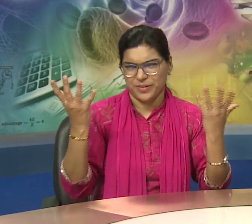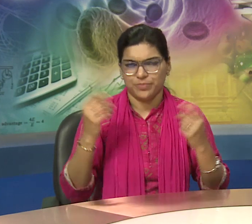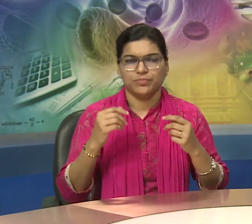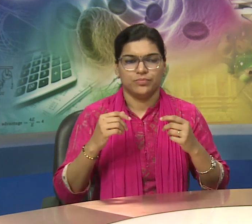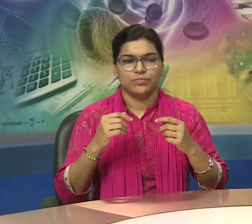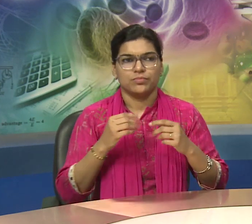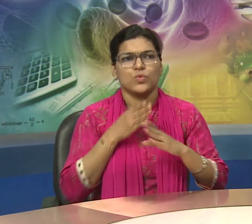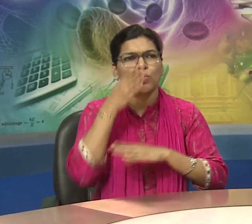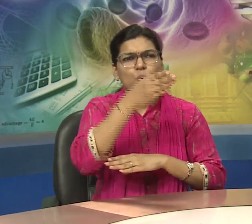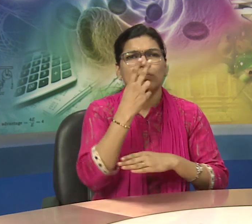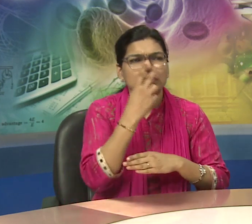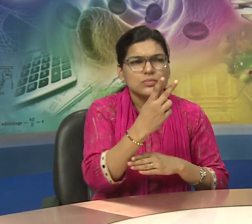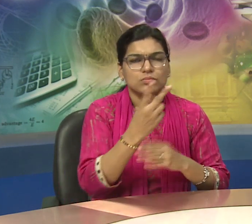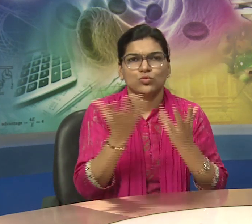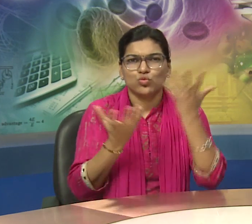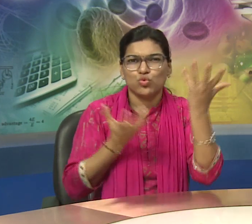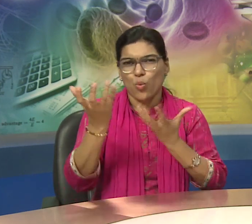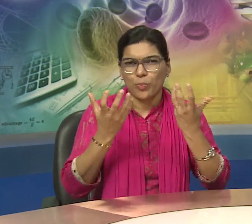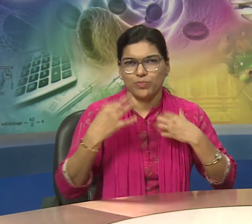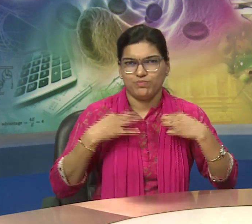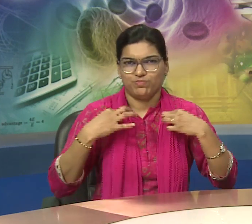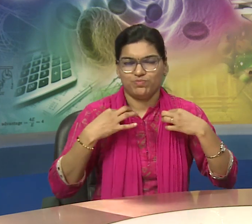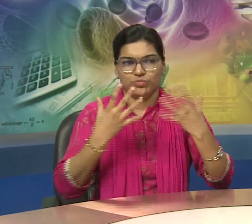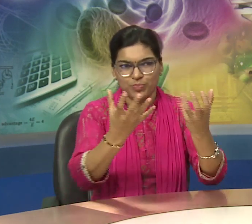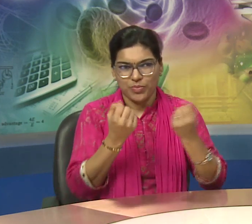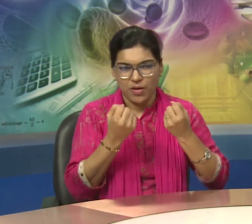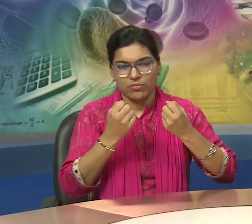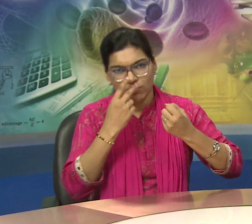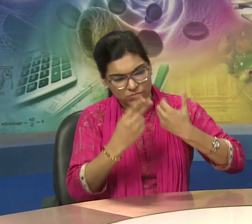this you must have seen at various places whenever you go for shopping,